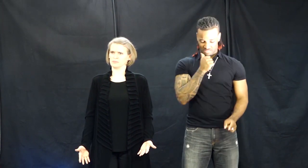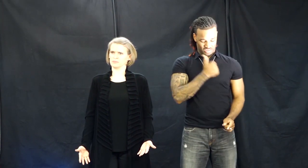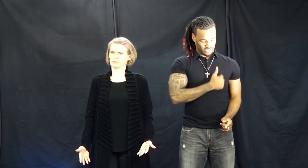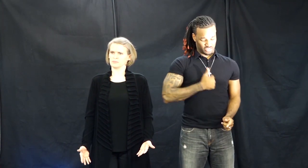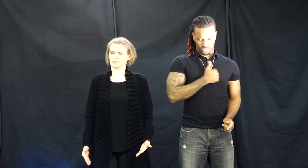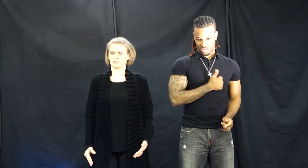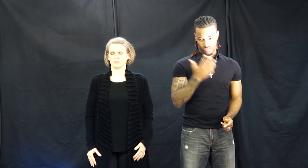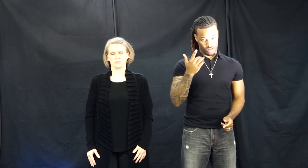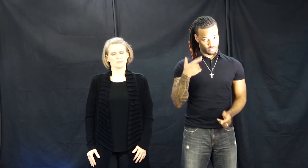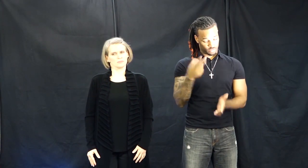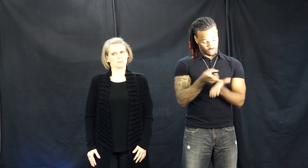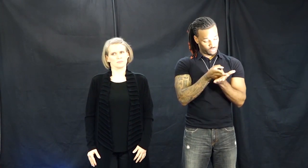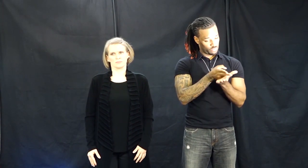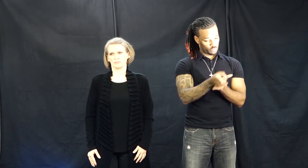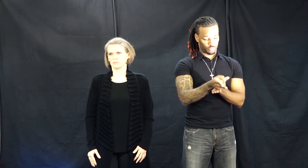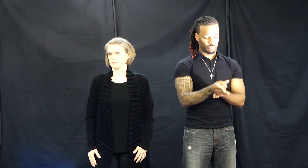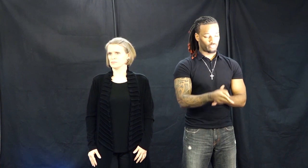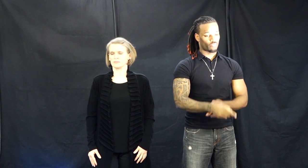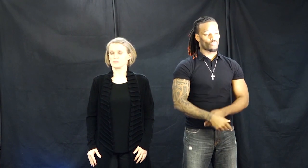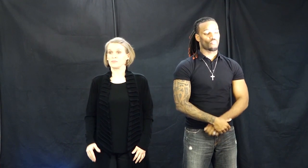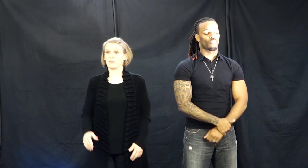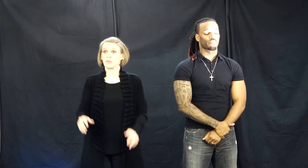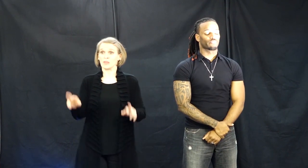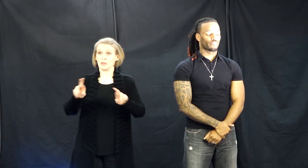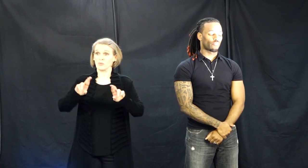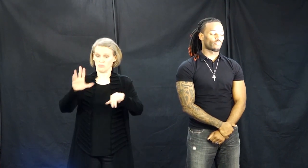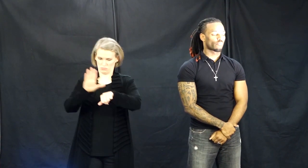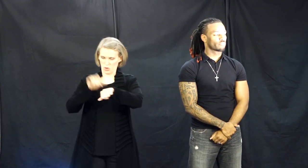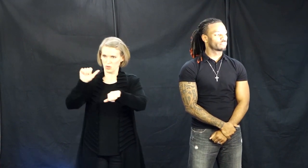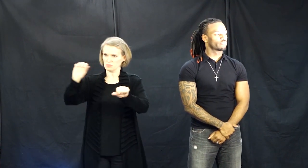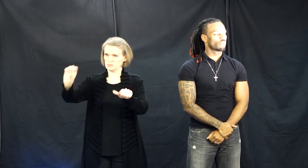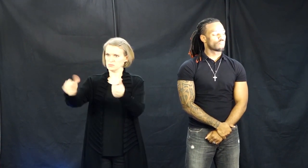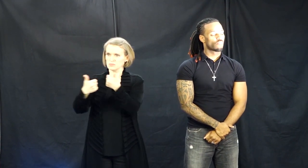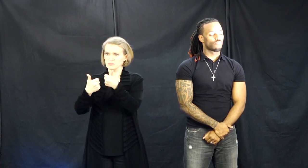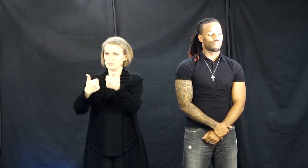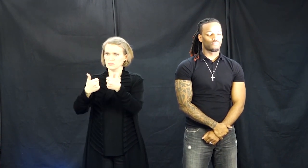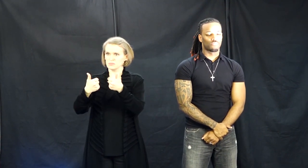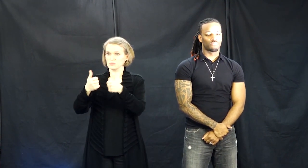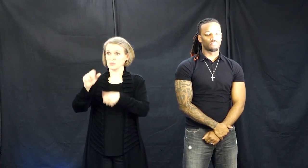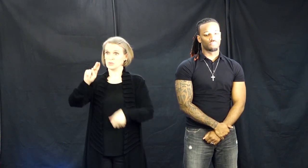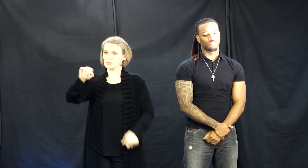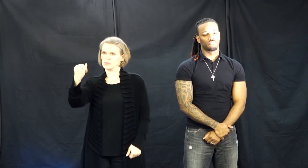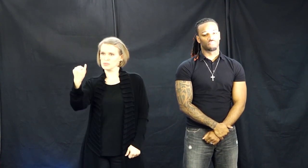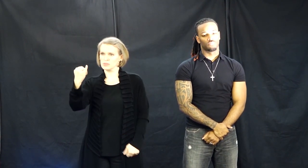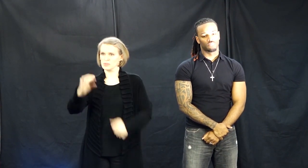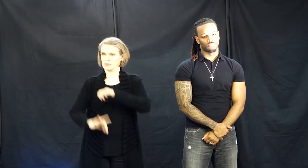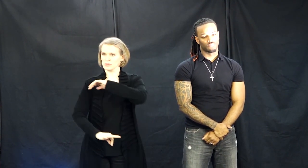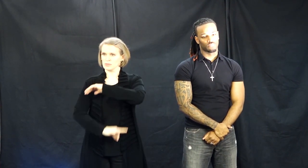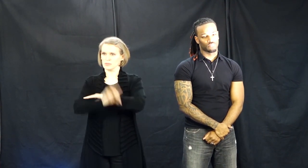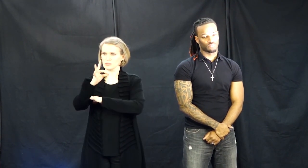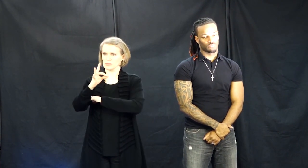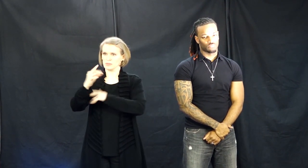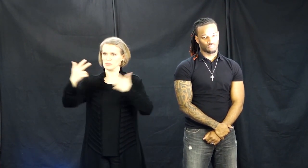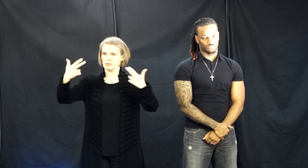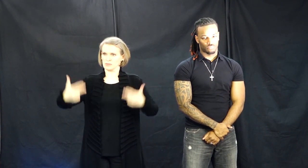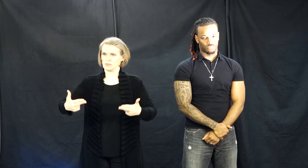can't apologize because it's true. Stand, Alexander. We hawking, dawn, guns